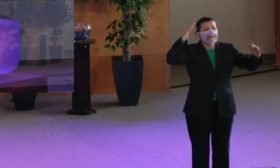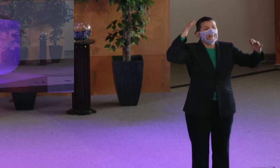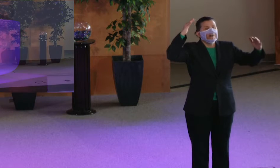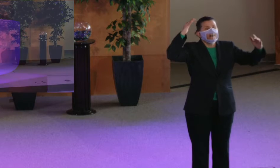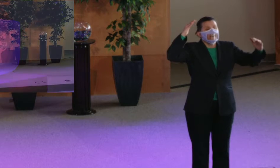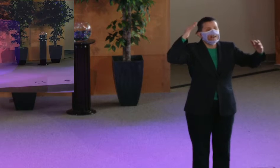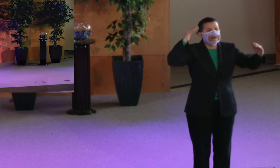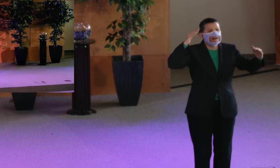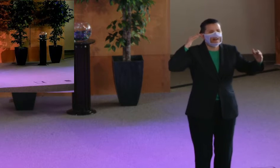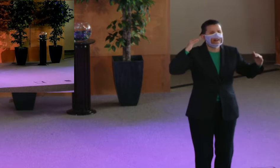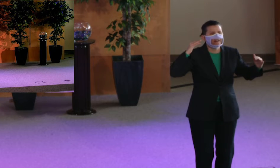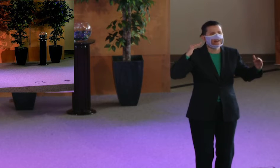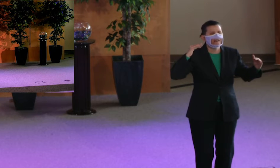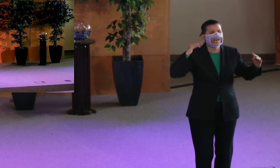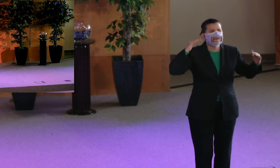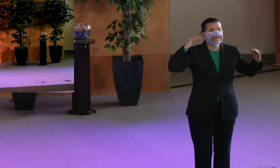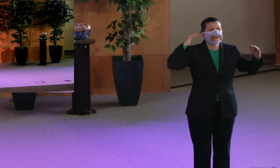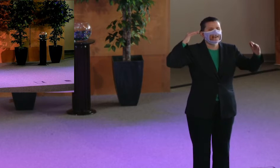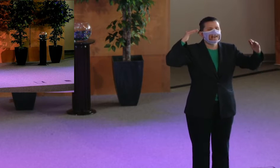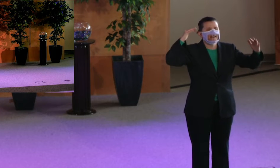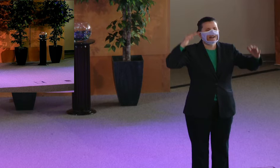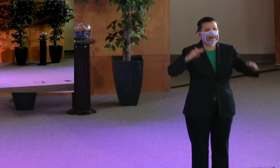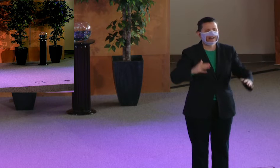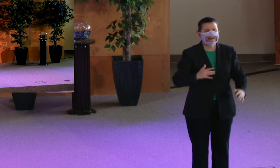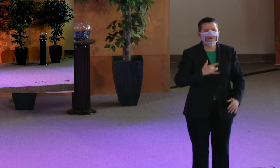We come into our heart center.